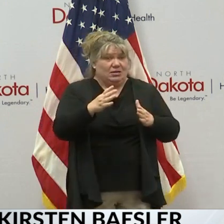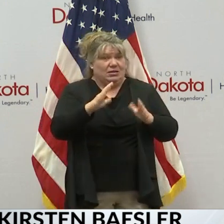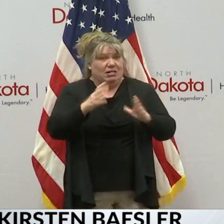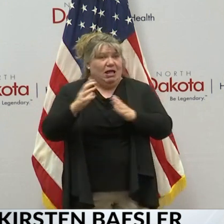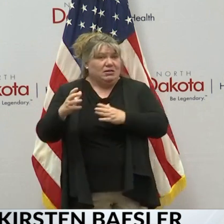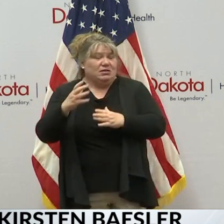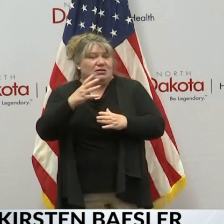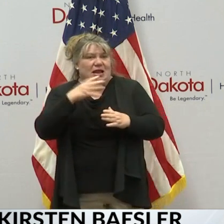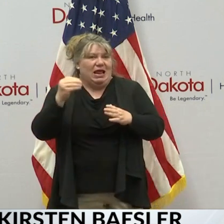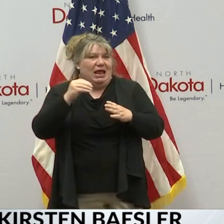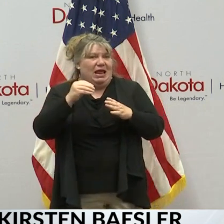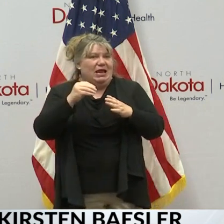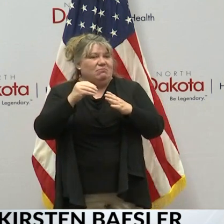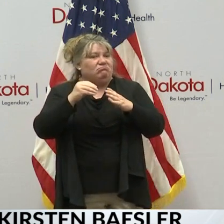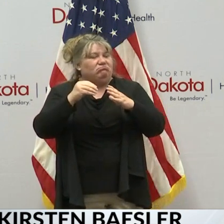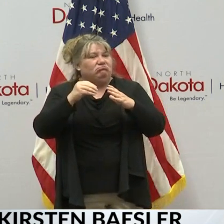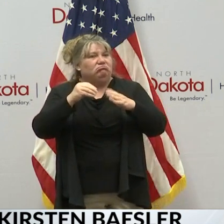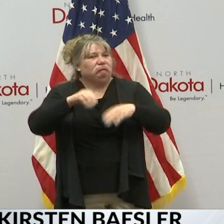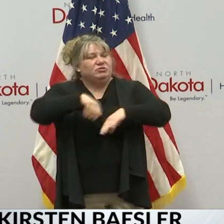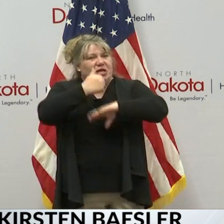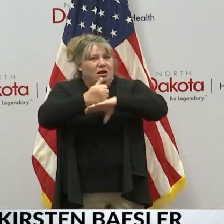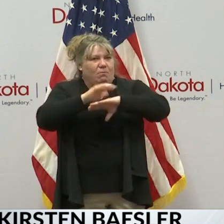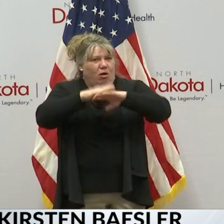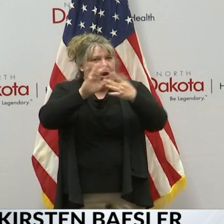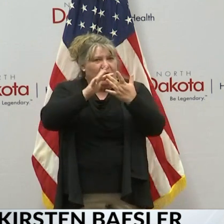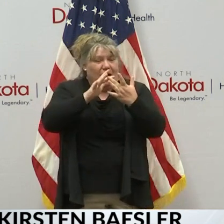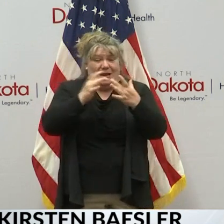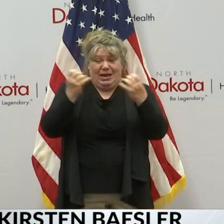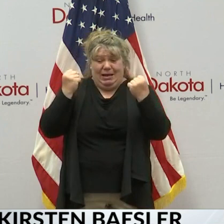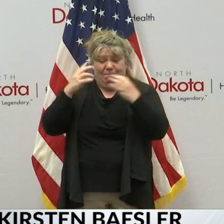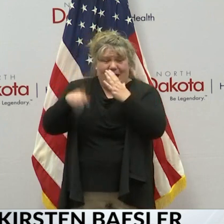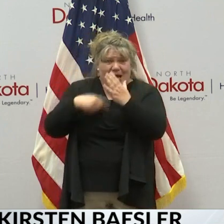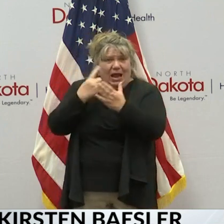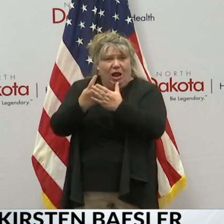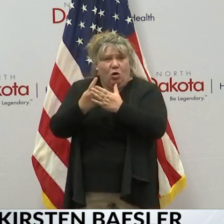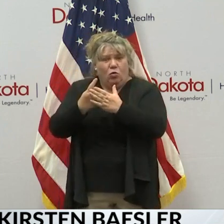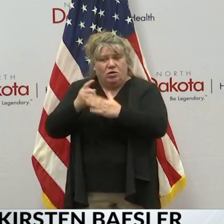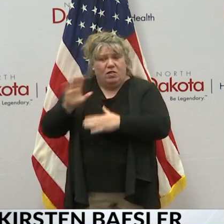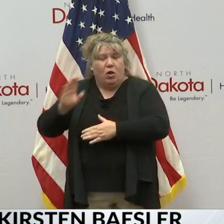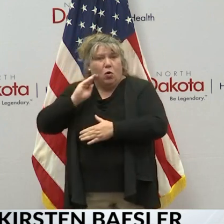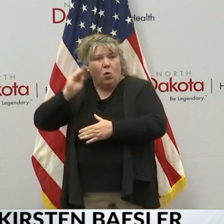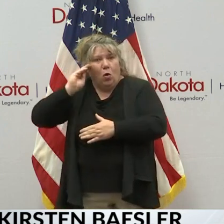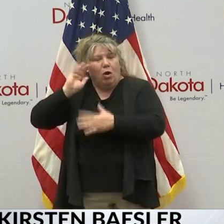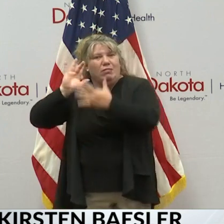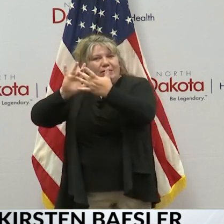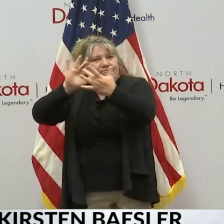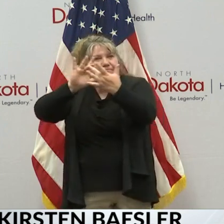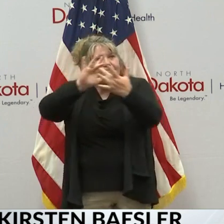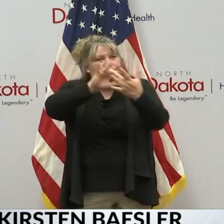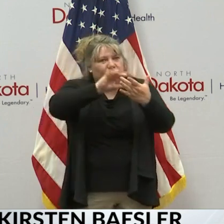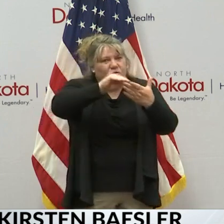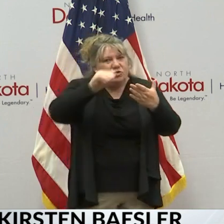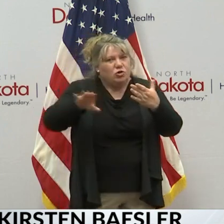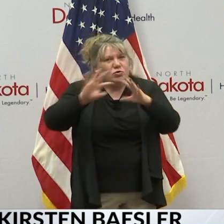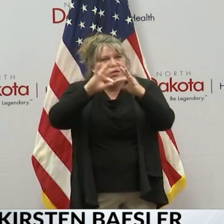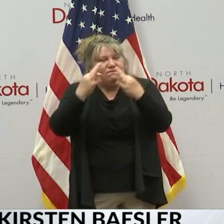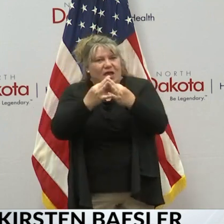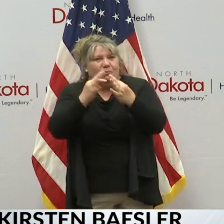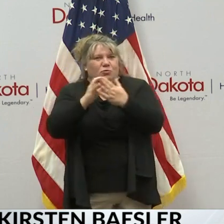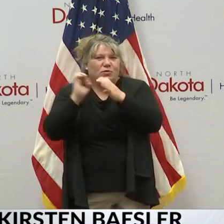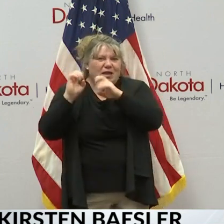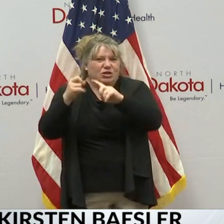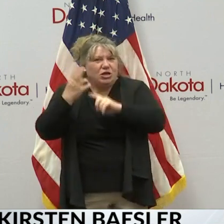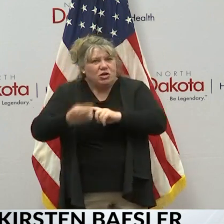districts online, and they have spent hours at home reaching out to their students and their students' families with educational